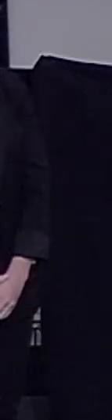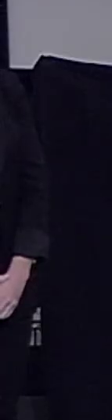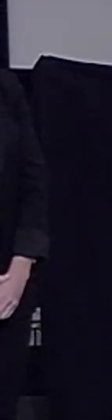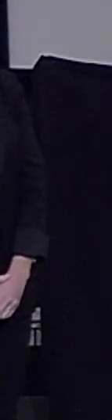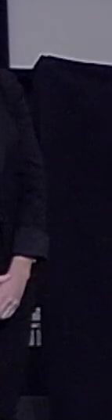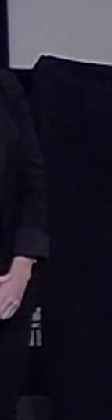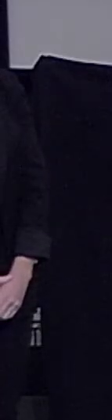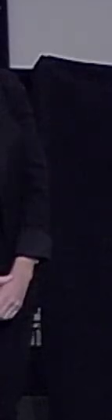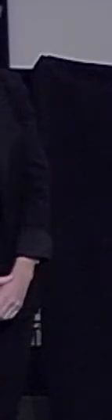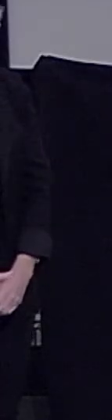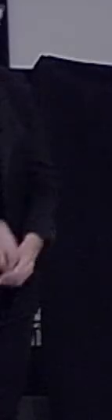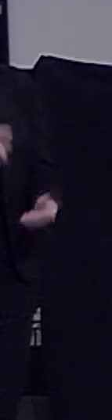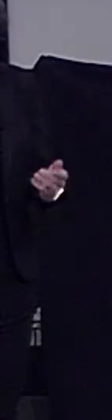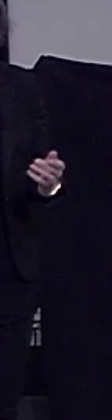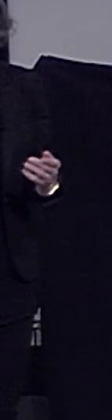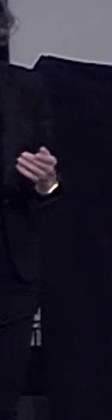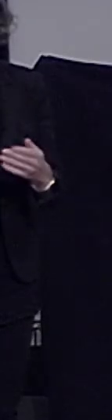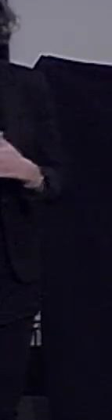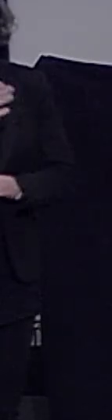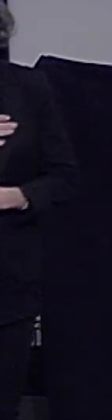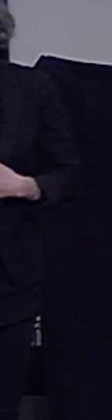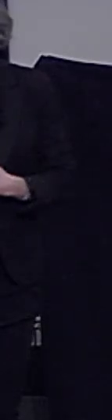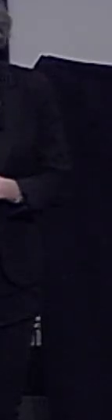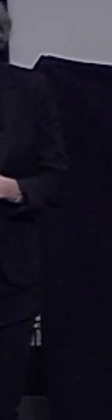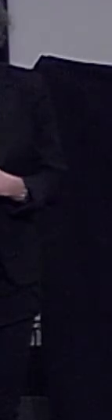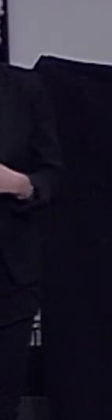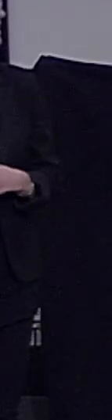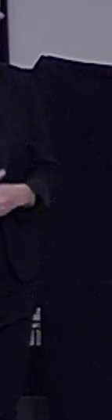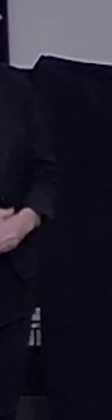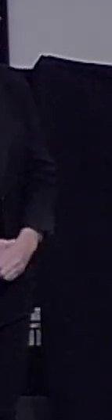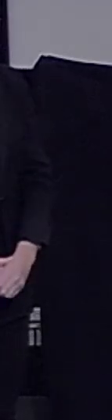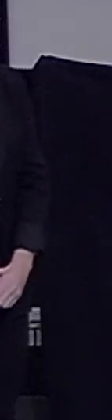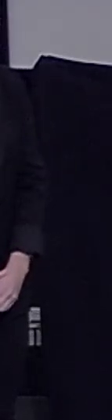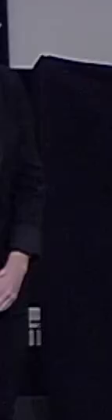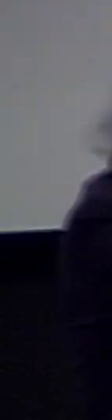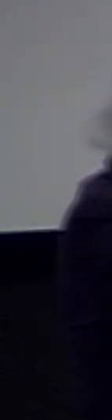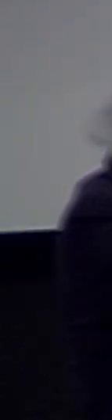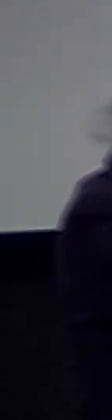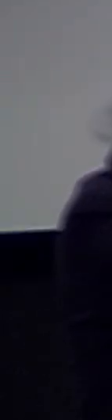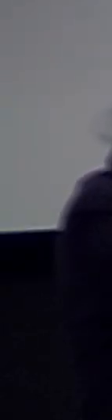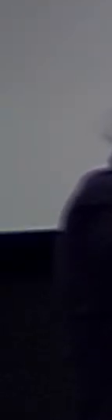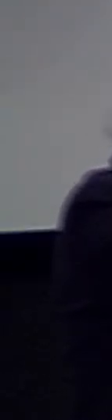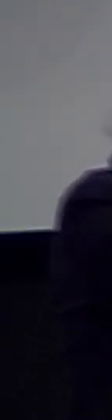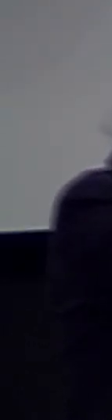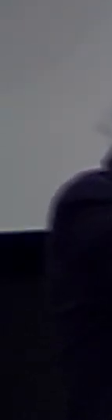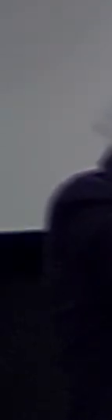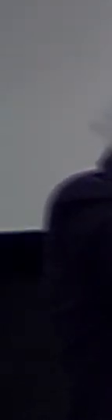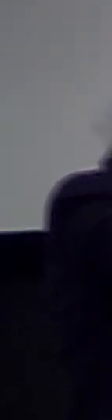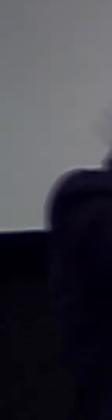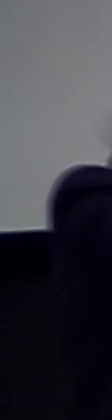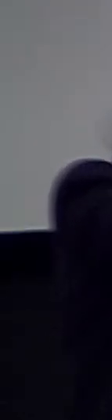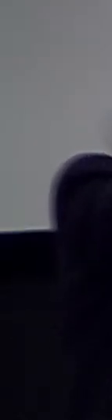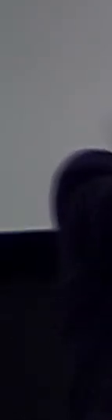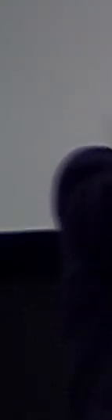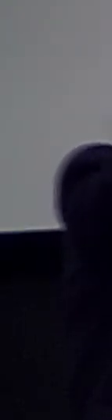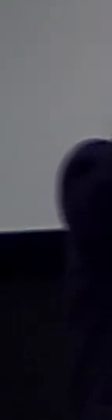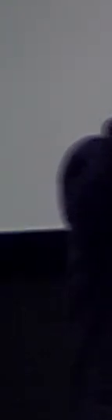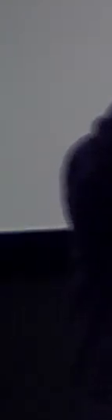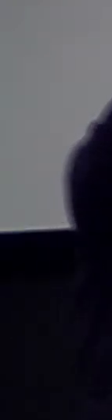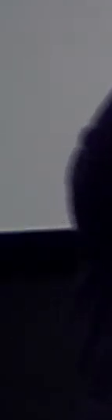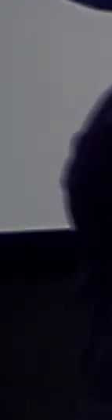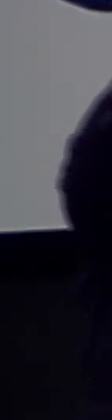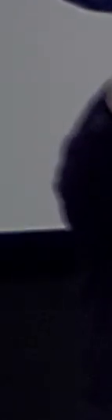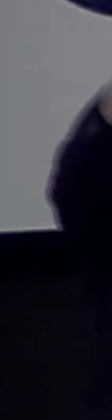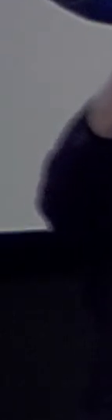was our pleasure. Here. It's everything, not only the balloons. Everything, You get not the bag only also, balloon. yes. The